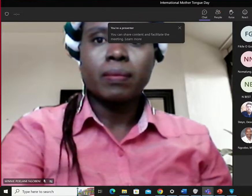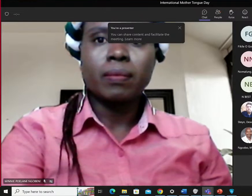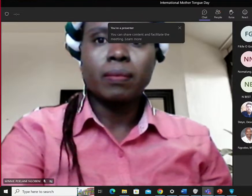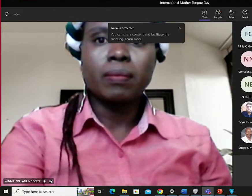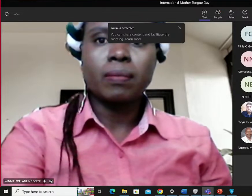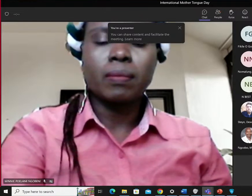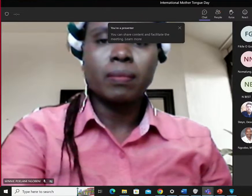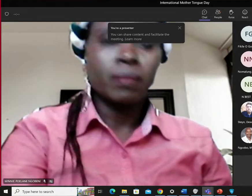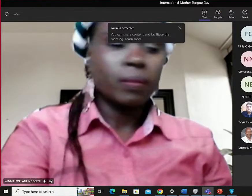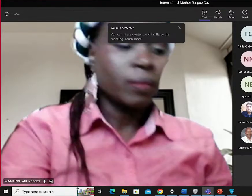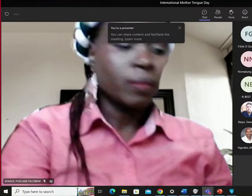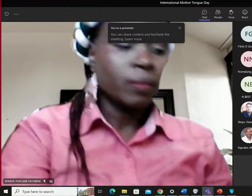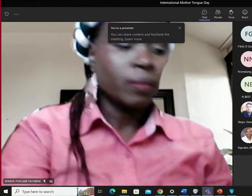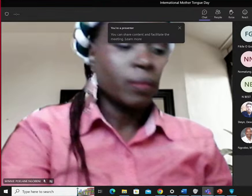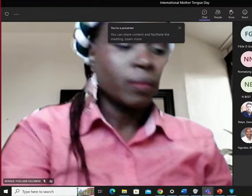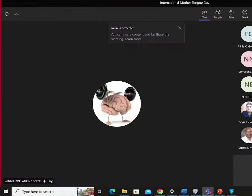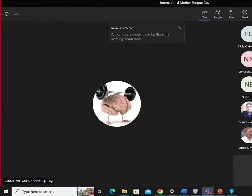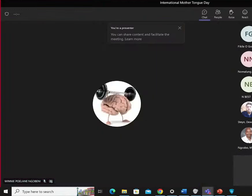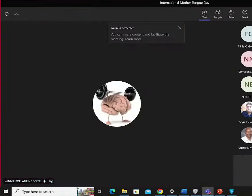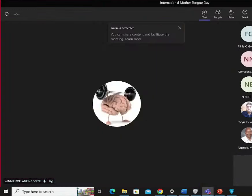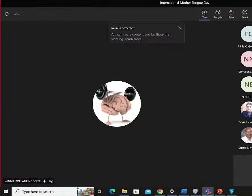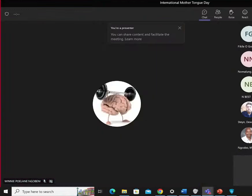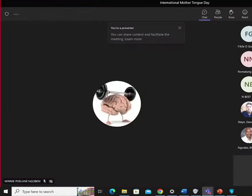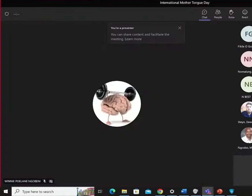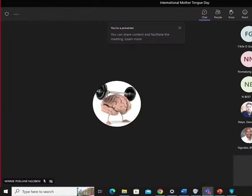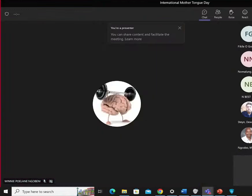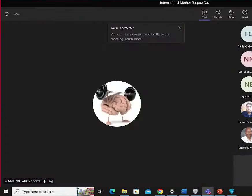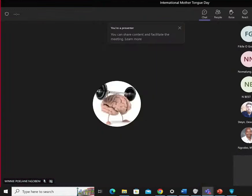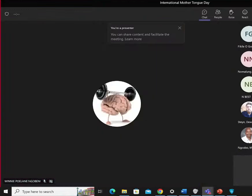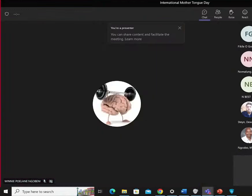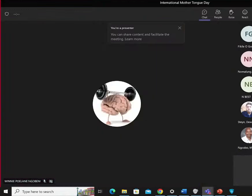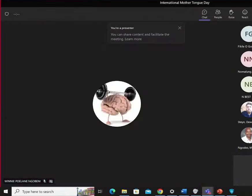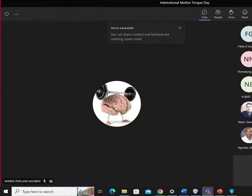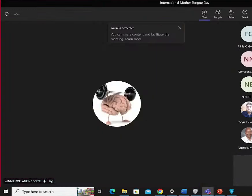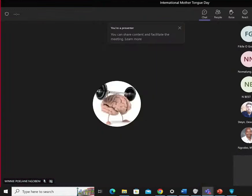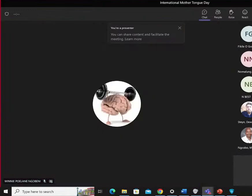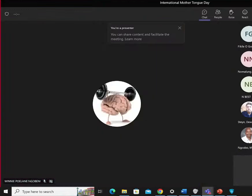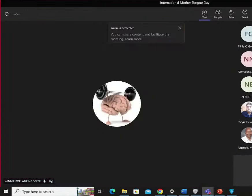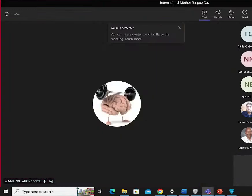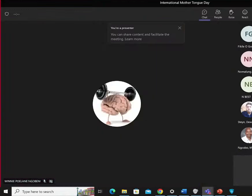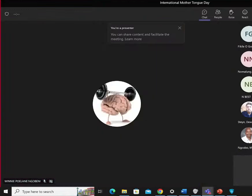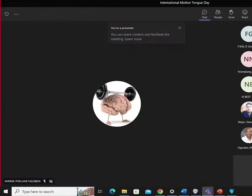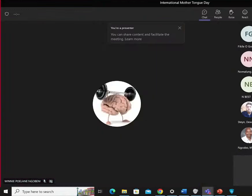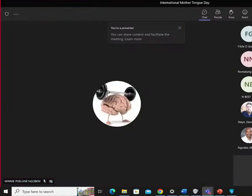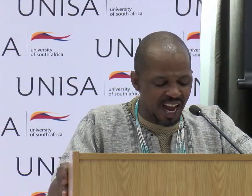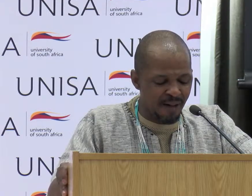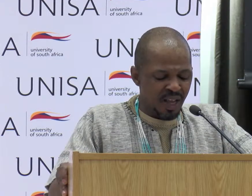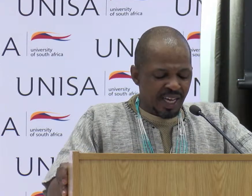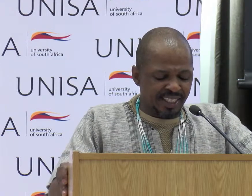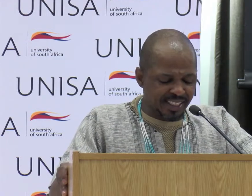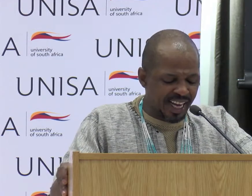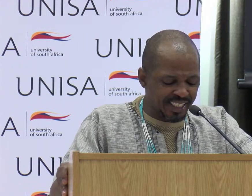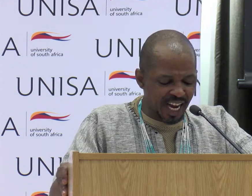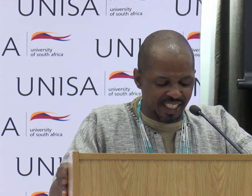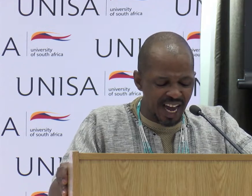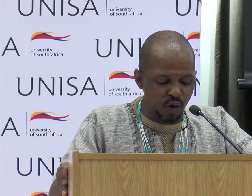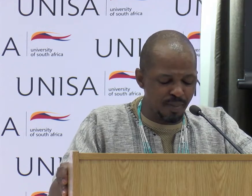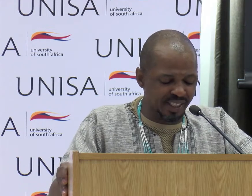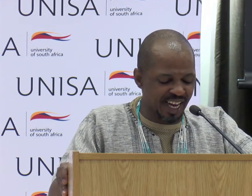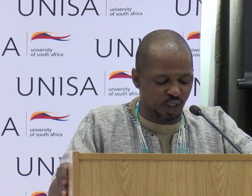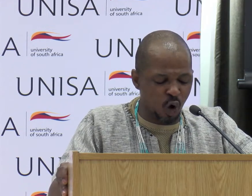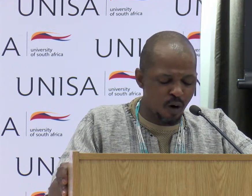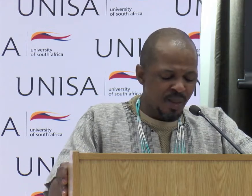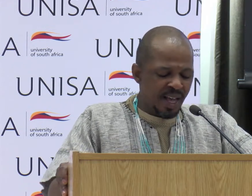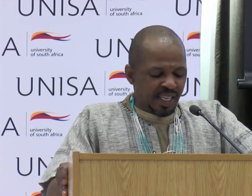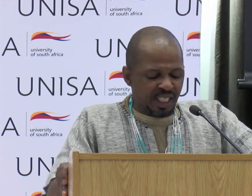Masambe siyokubhexeza, sibhexesha ngeelwimi zethu, sithethe kwamamathe, sithethe